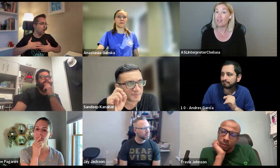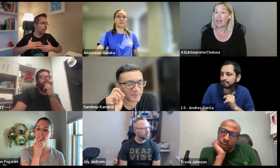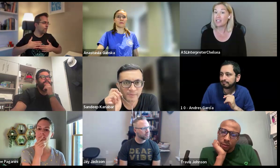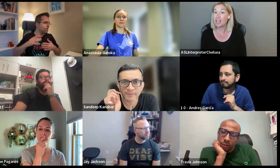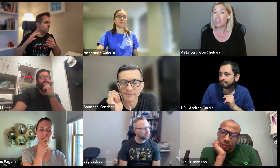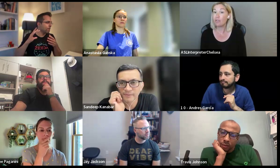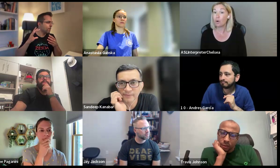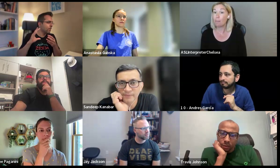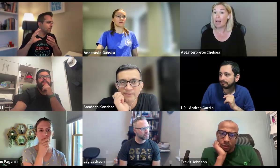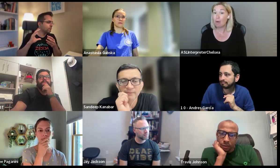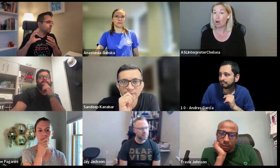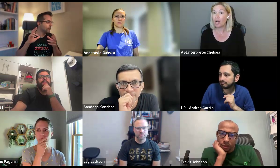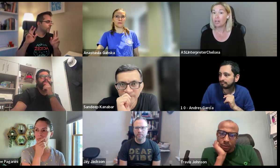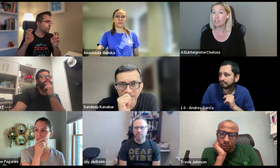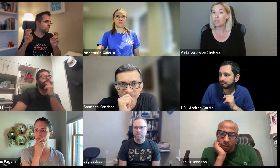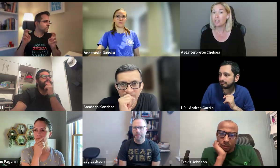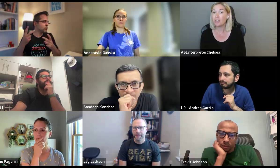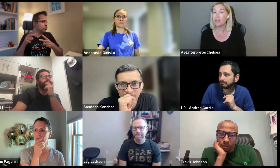And that's it for my part.